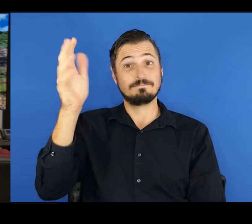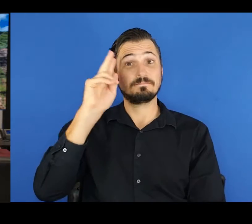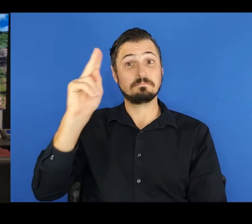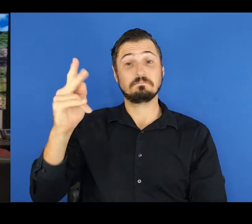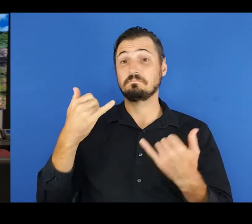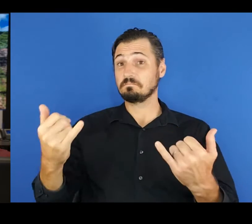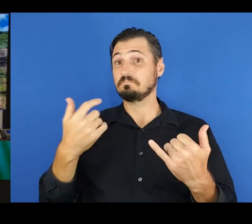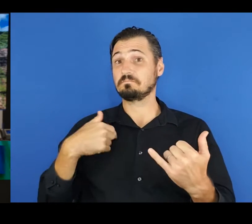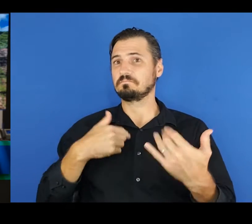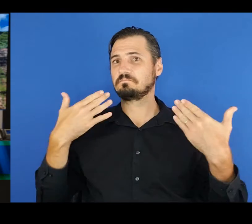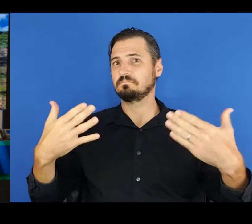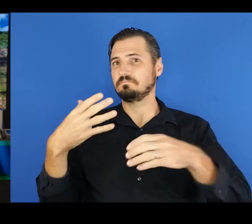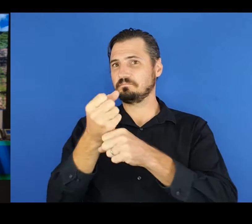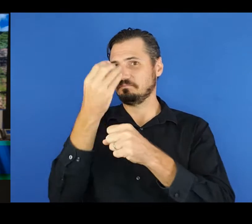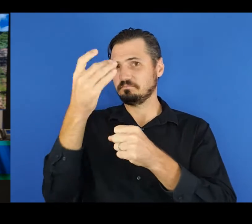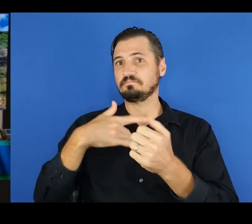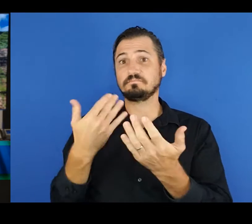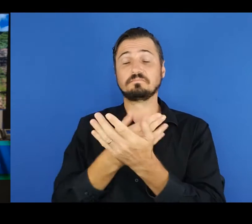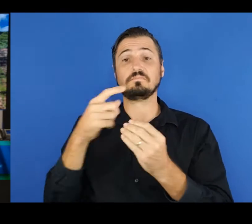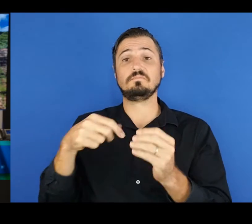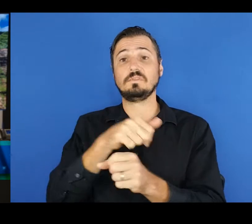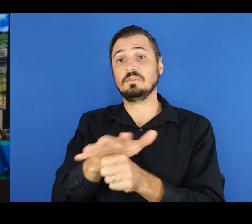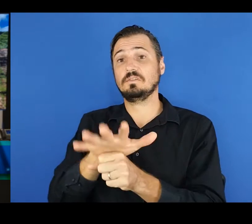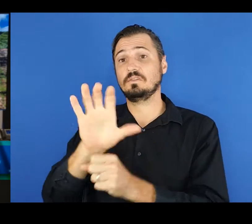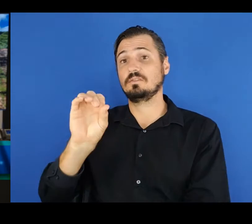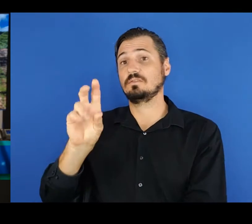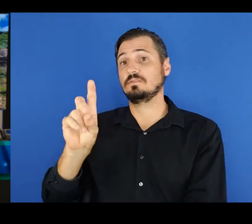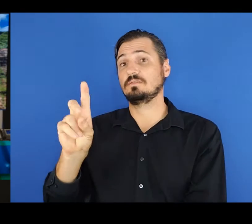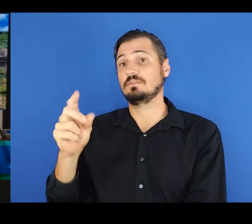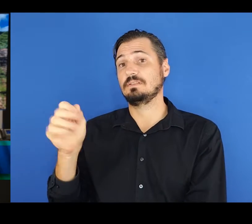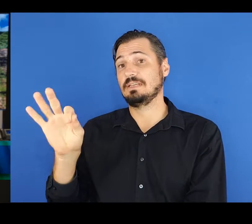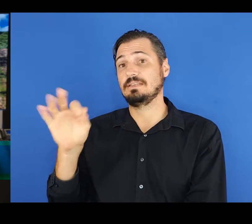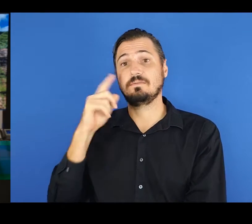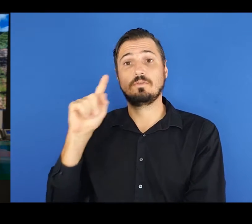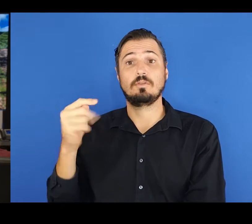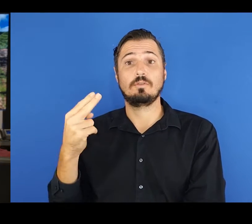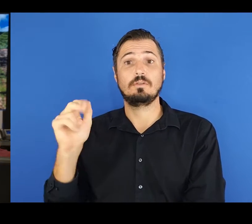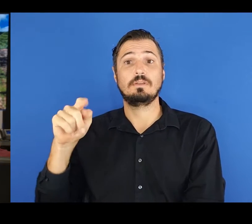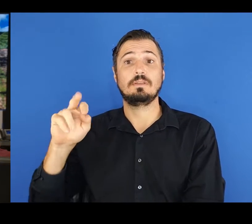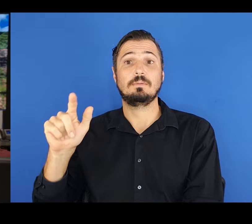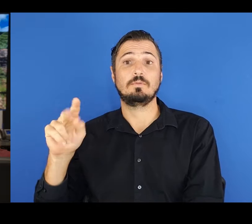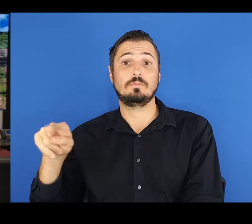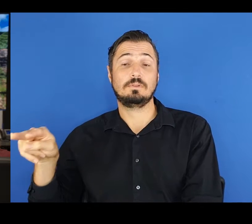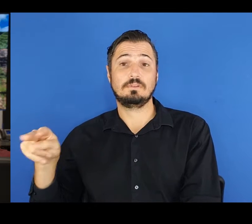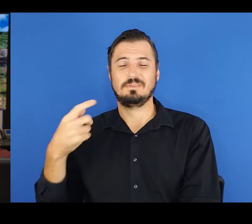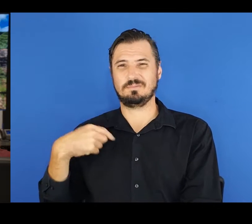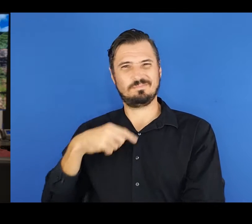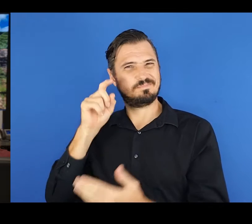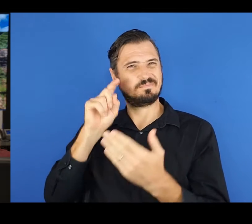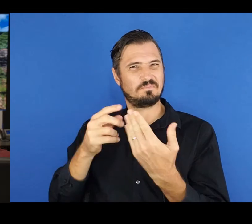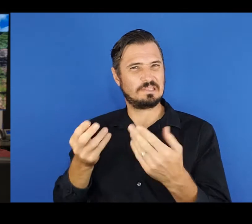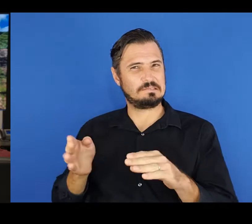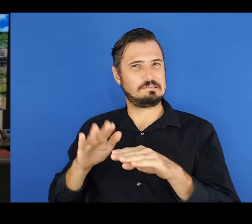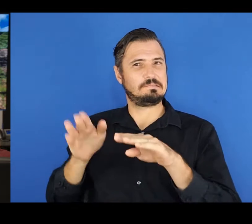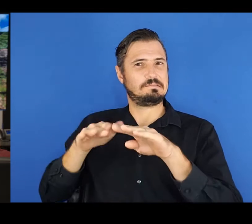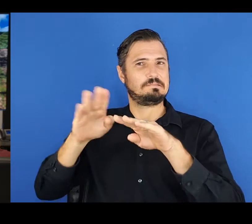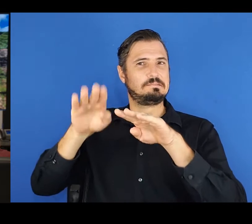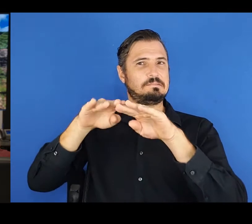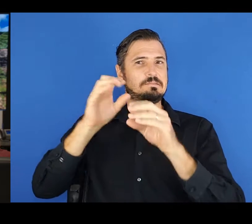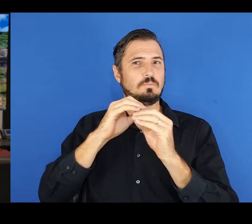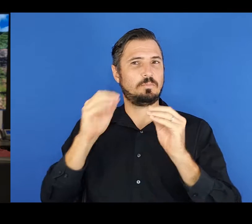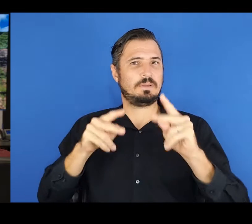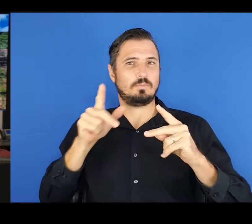Aloha Kauai, here's our COVID-19 briefing from Team Kauai for Thursday, April 22nd. We are seeing an upward trend in cases